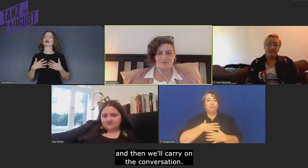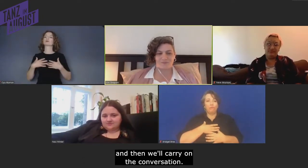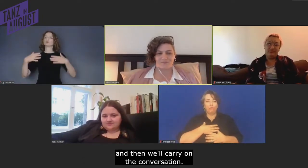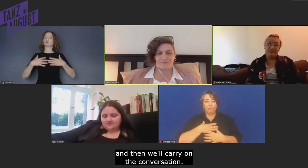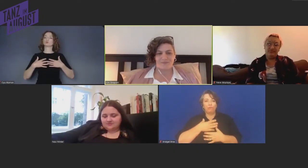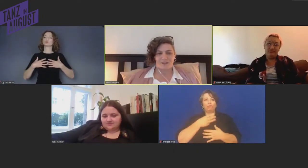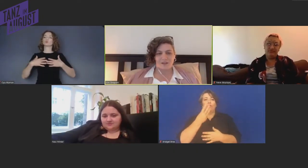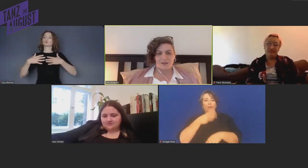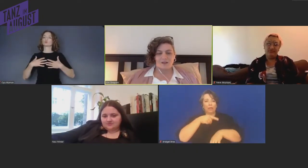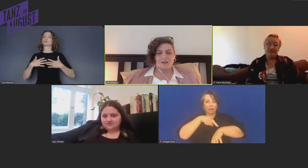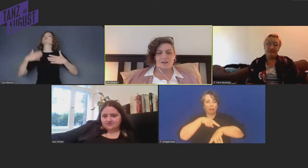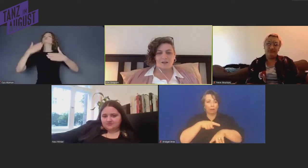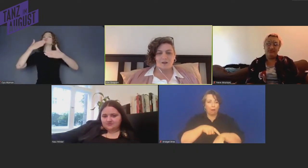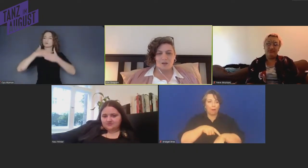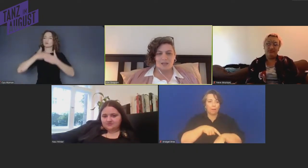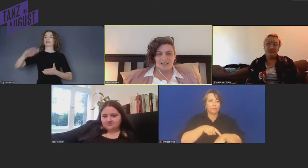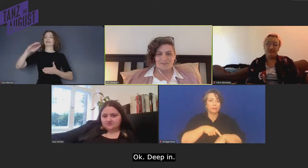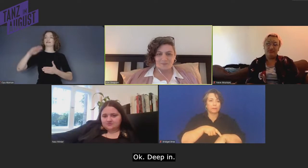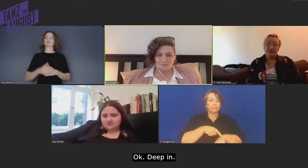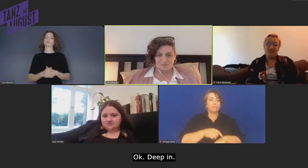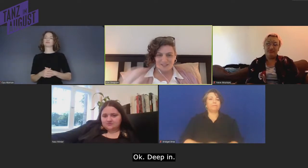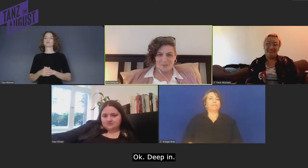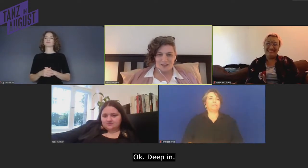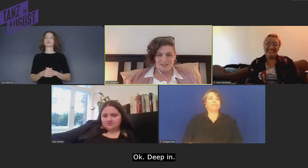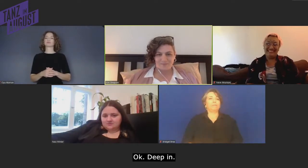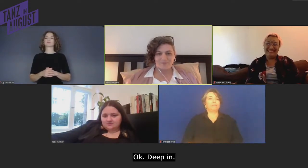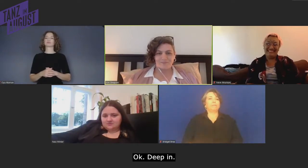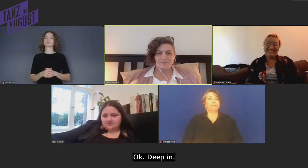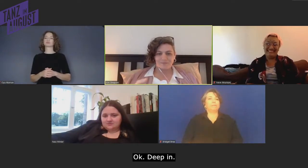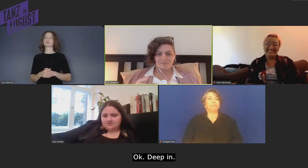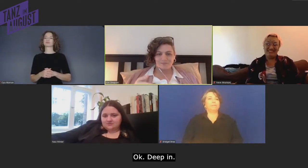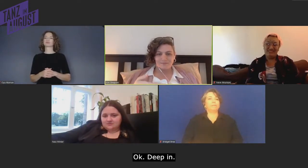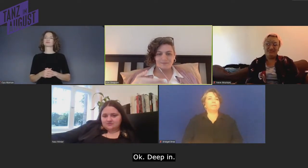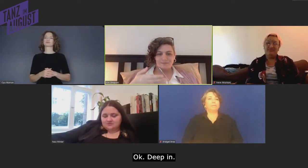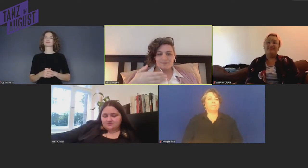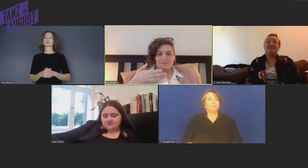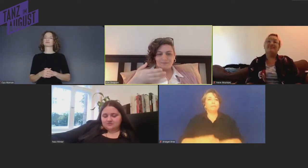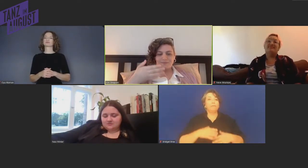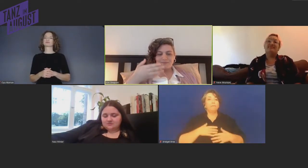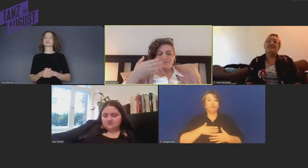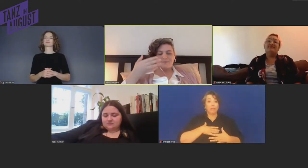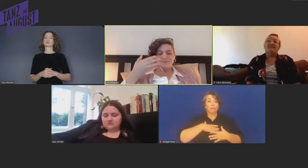conversation. Okay, deep in.